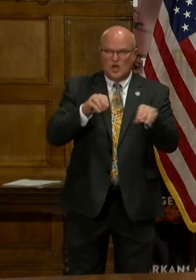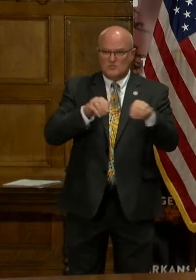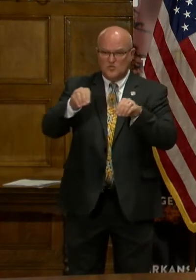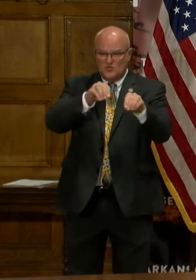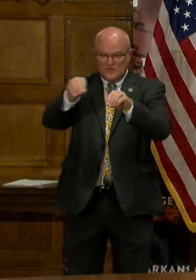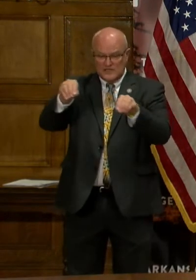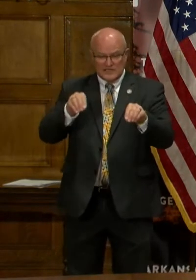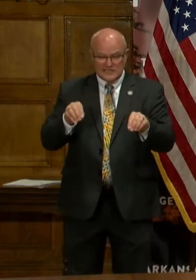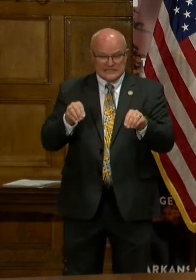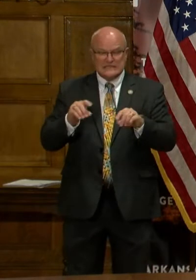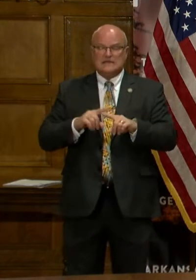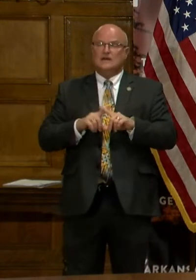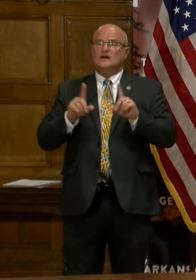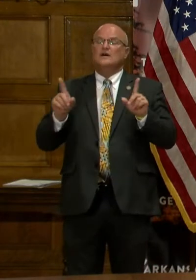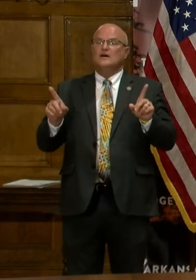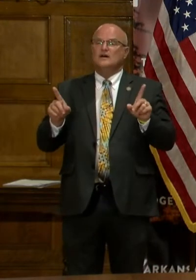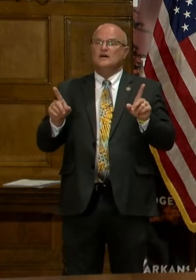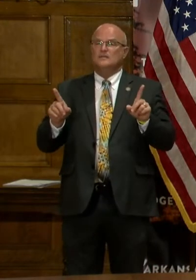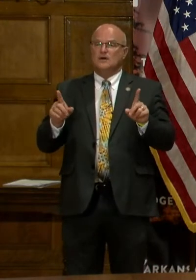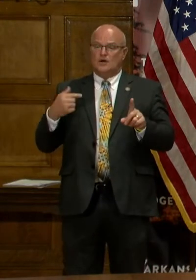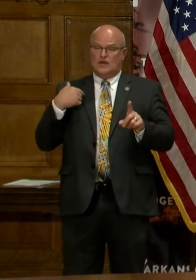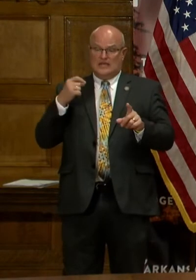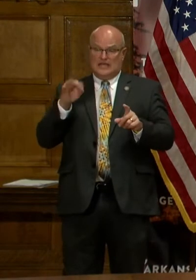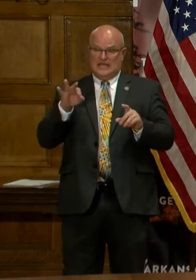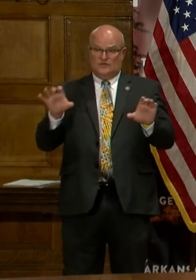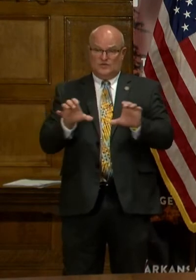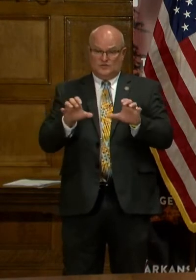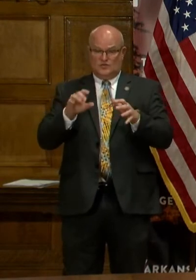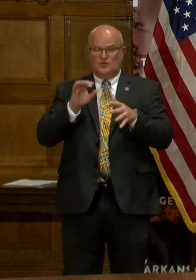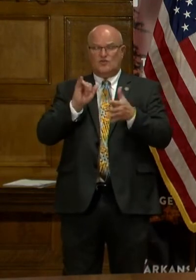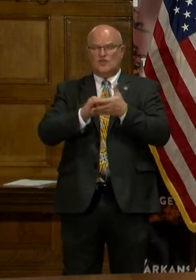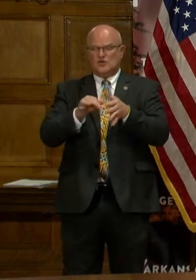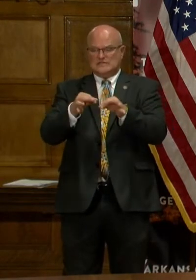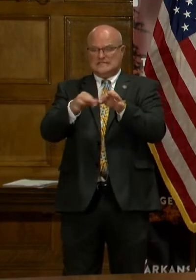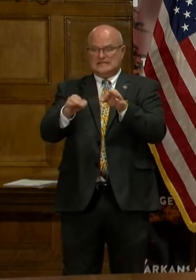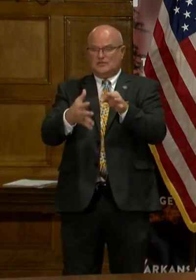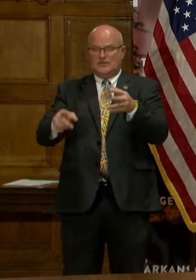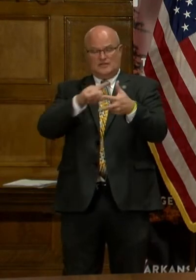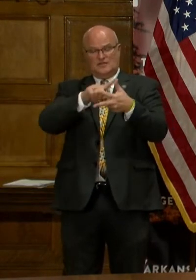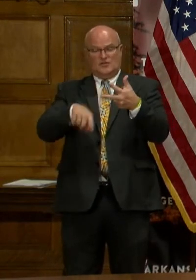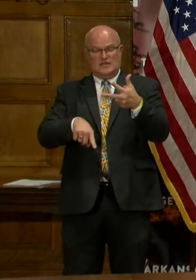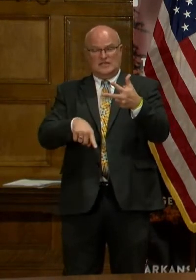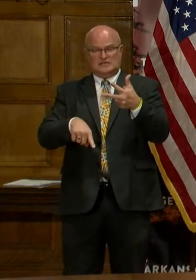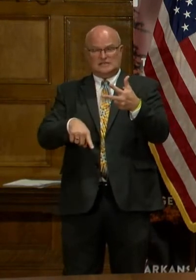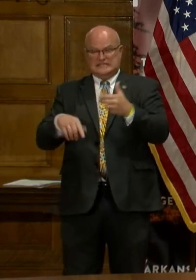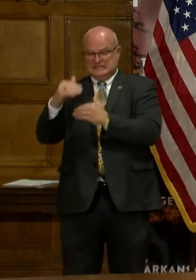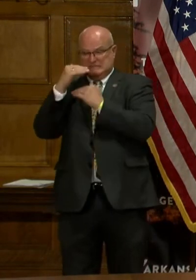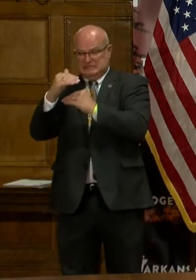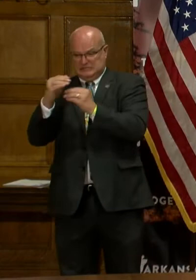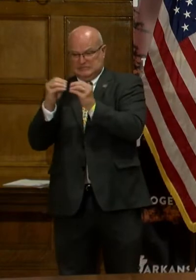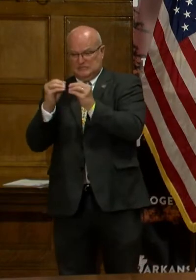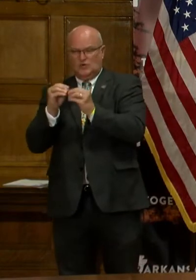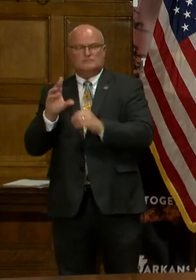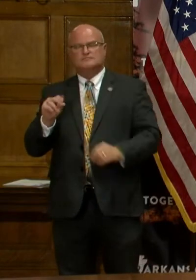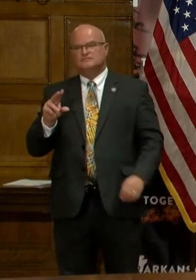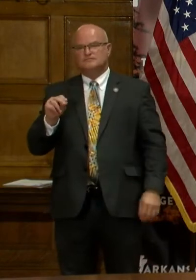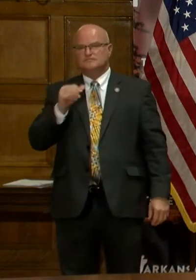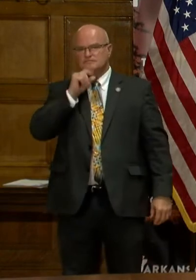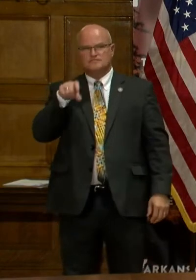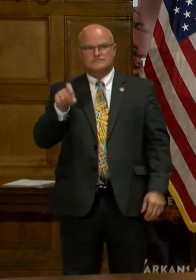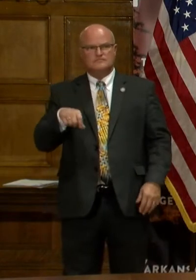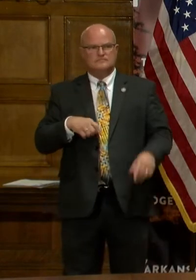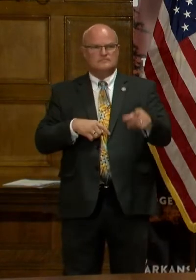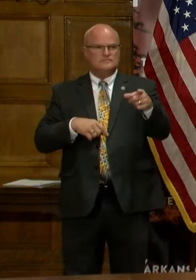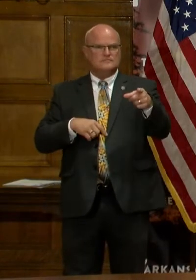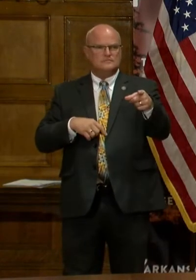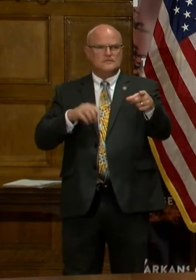movement. But if we do those simple things, you don't have to put those restrictions in place. On